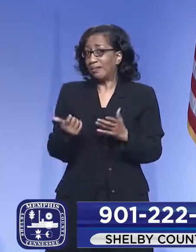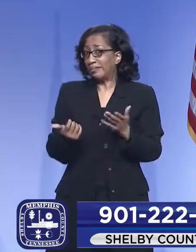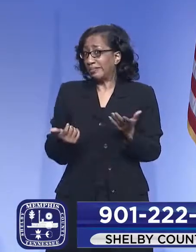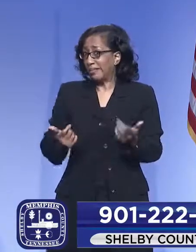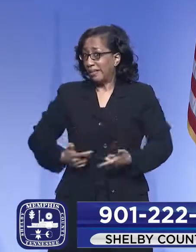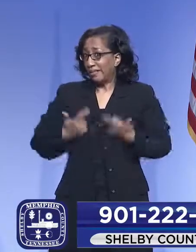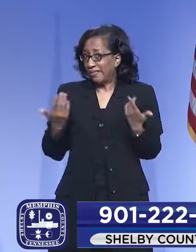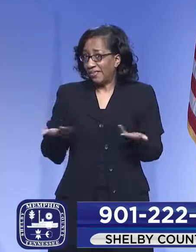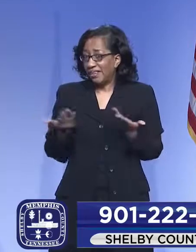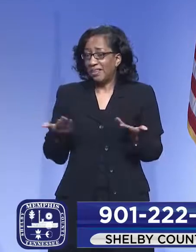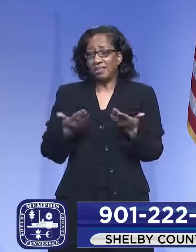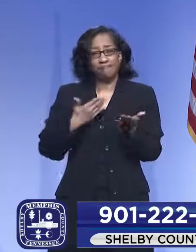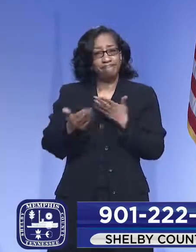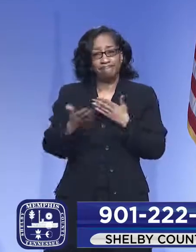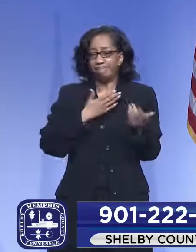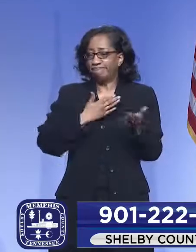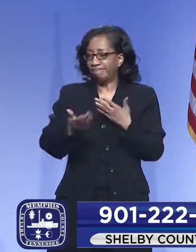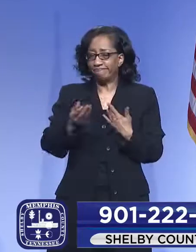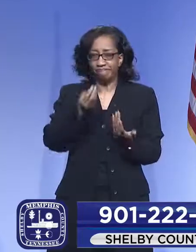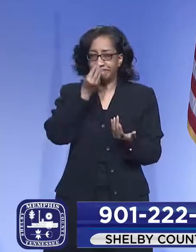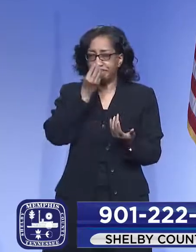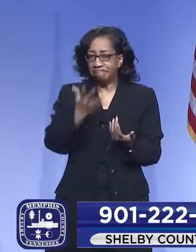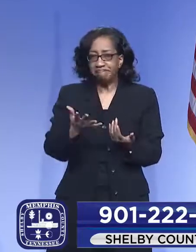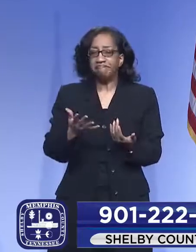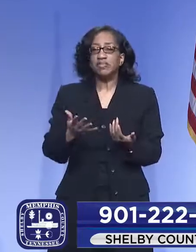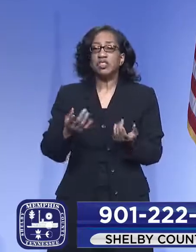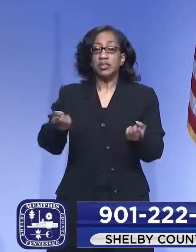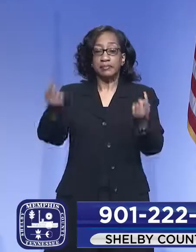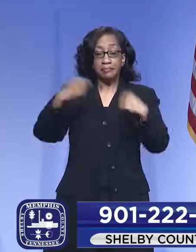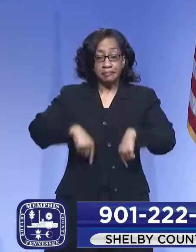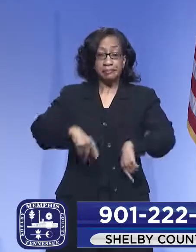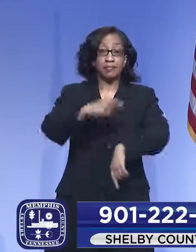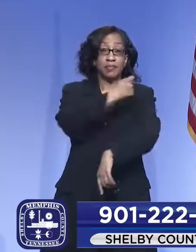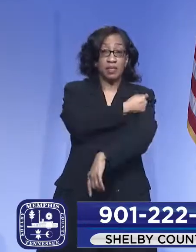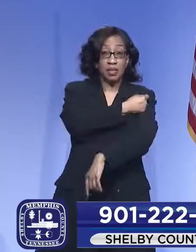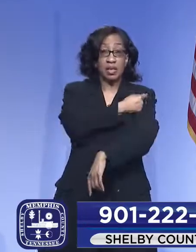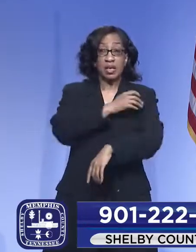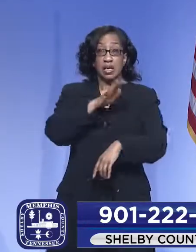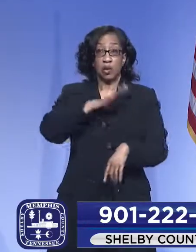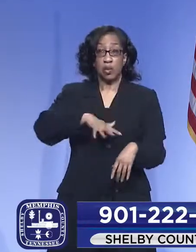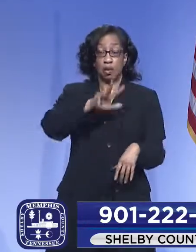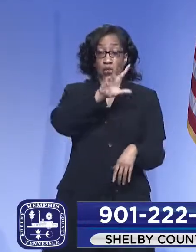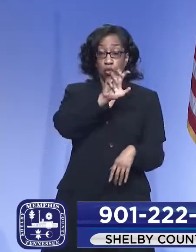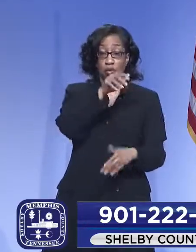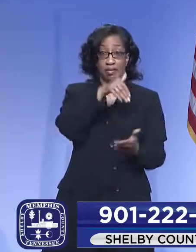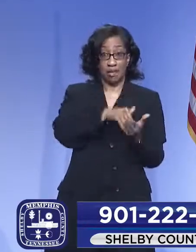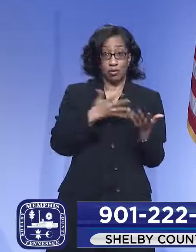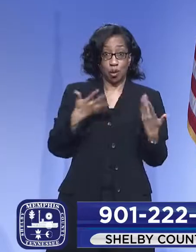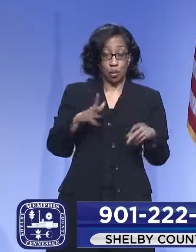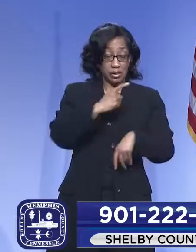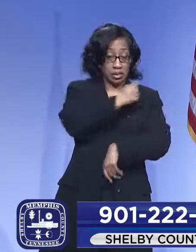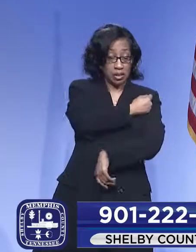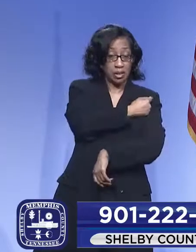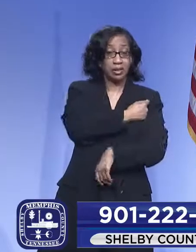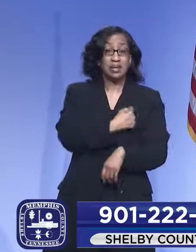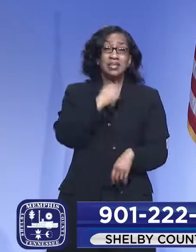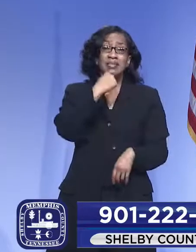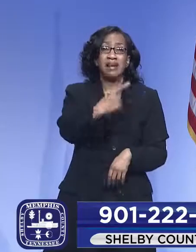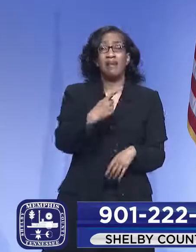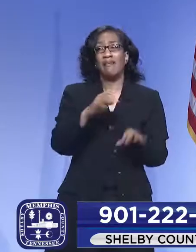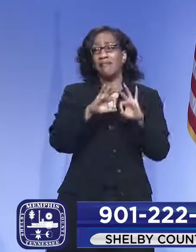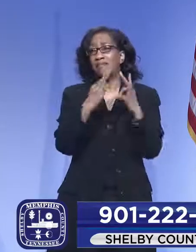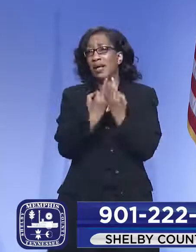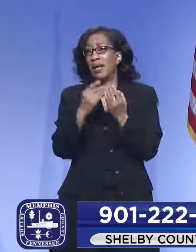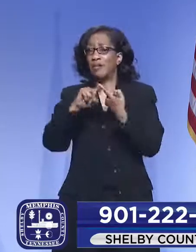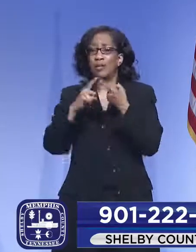That's what we're interested in. For those of you who are among the nearly 300,000 who have received a shot, we encourage you to tell your family and friends